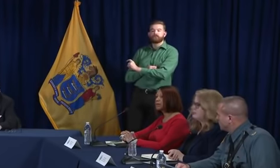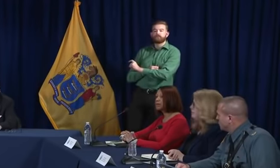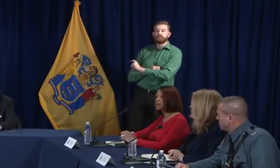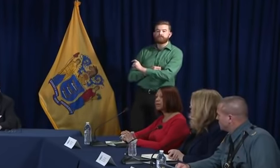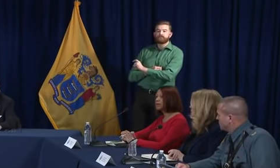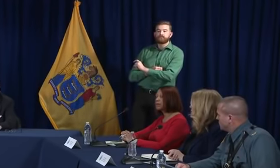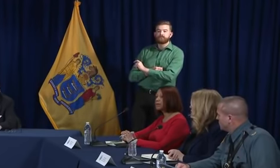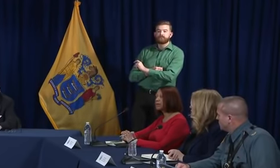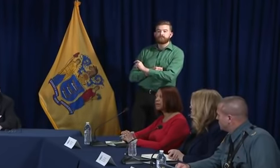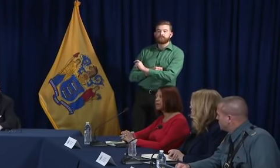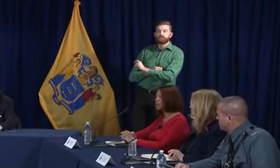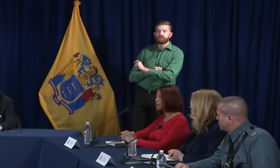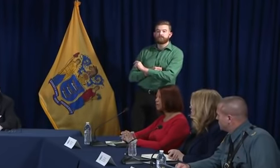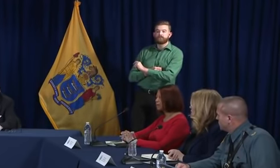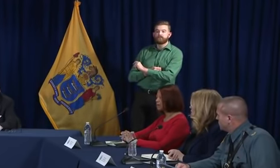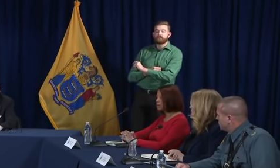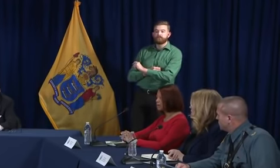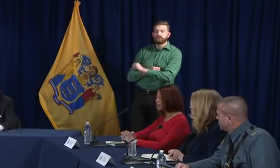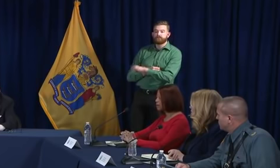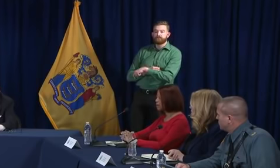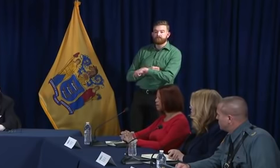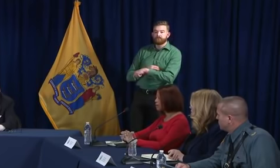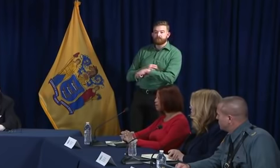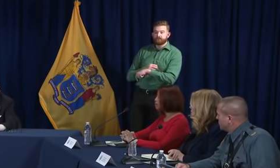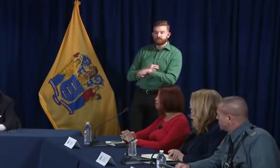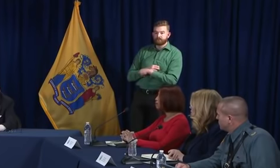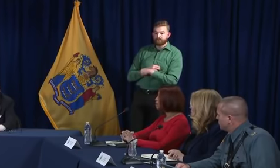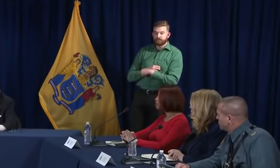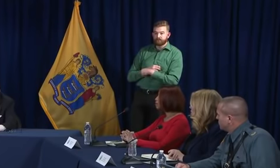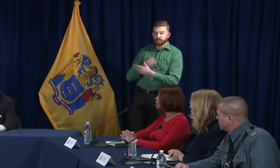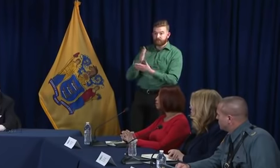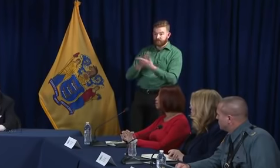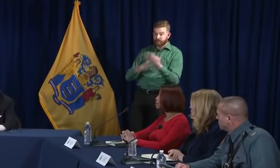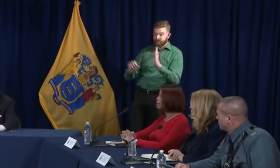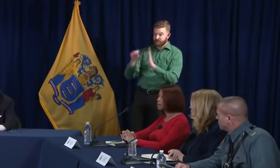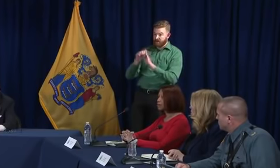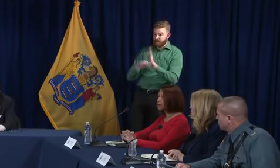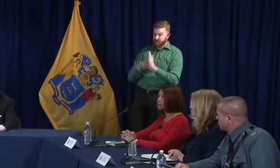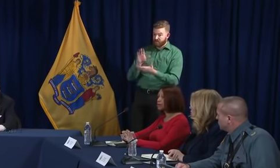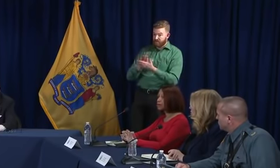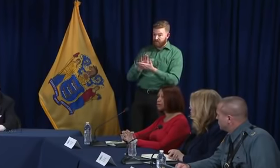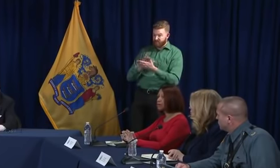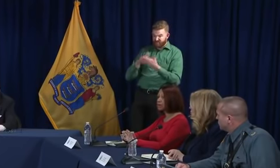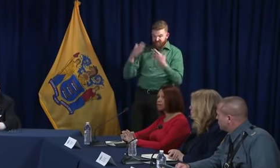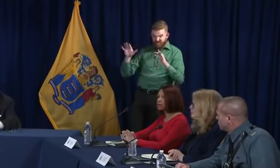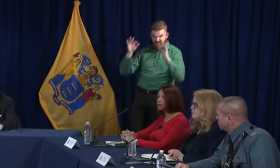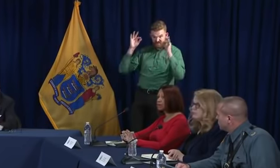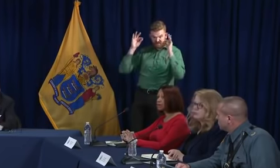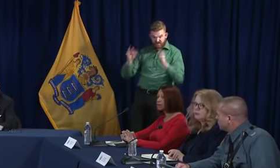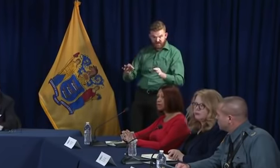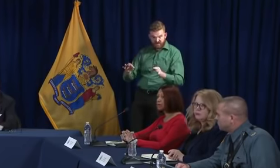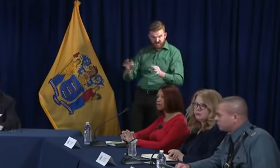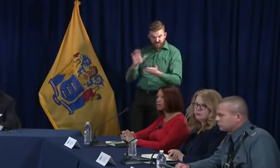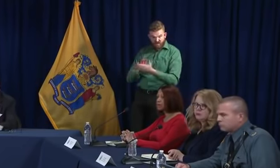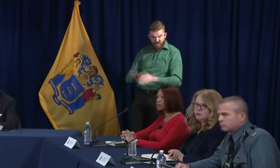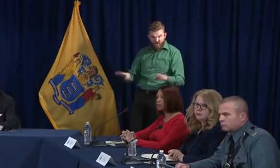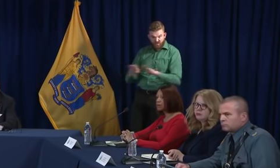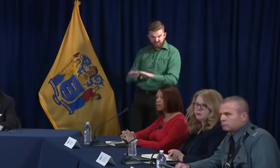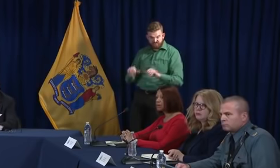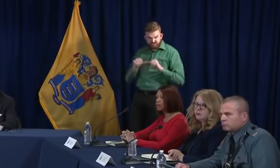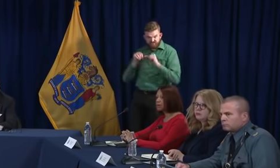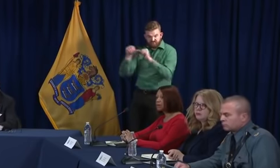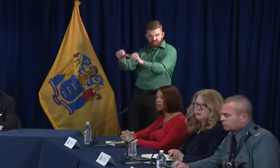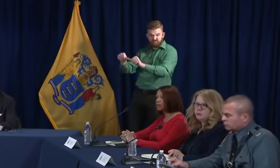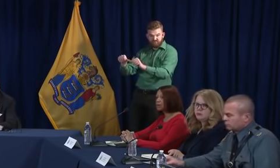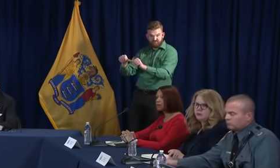want to speak to that? I can say unequivocally, and I literally mean this, everything's on the table, but no decisions have been made. Folks